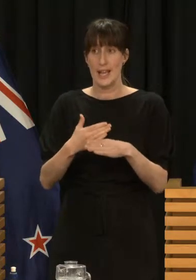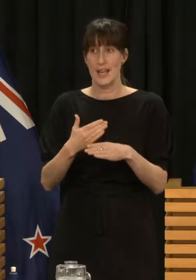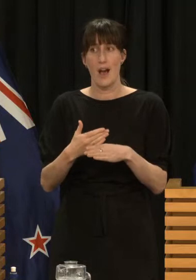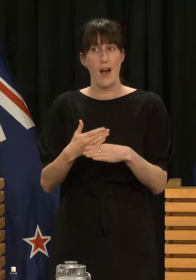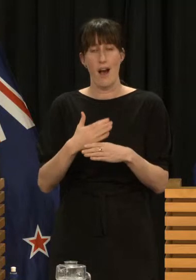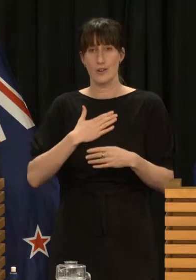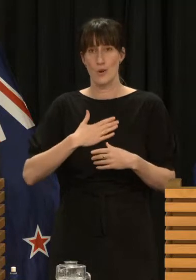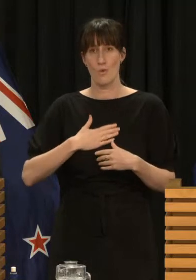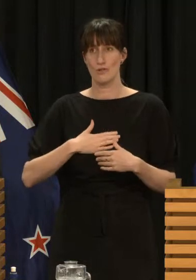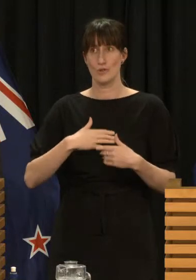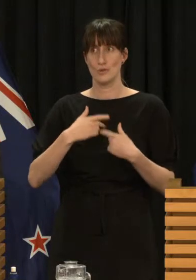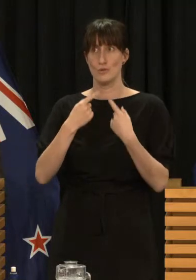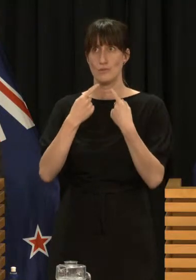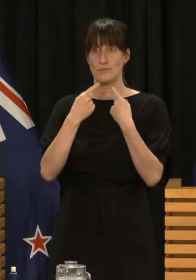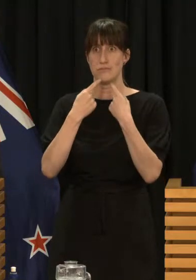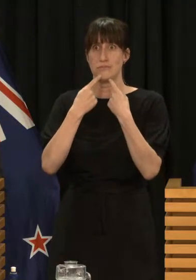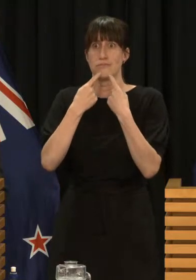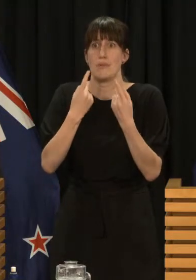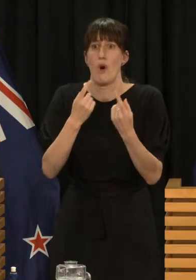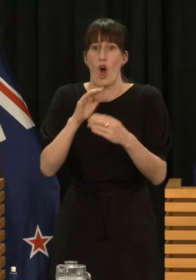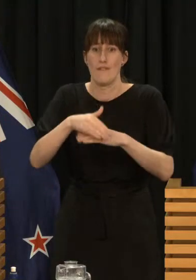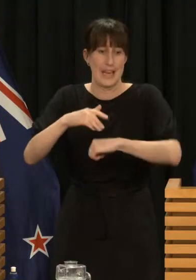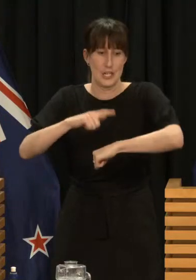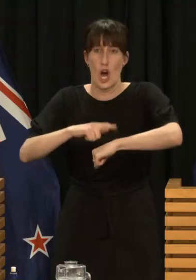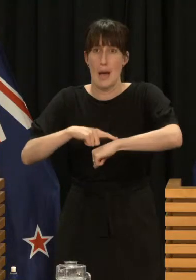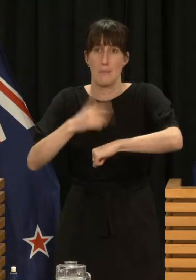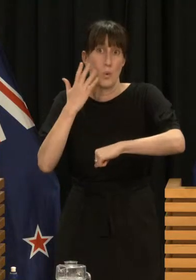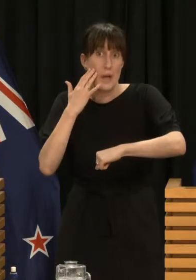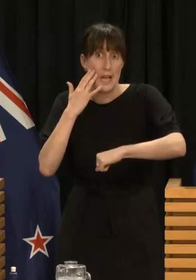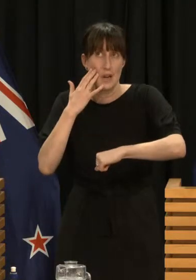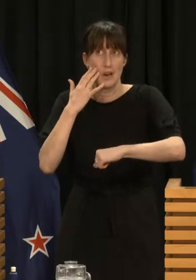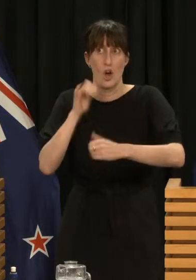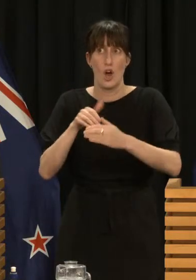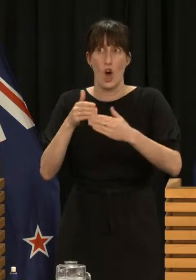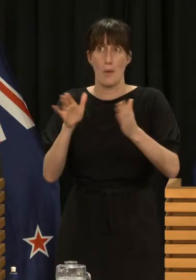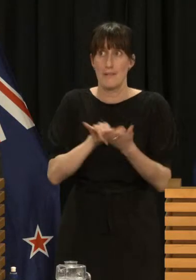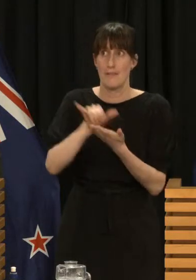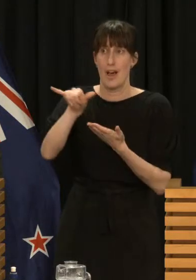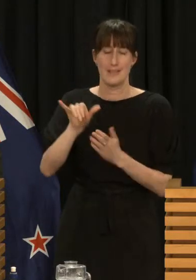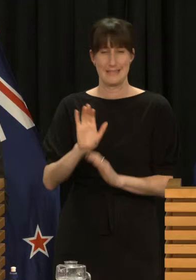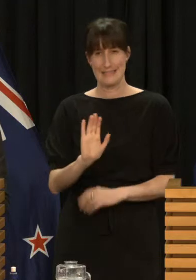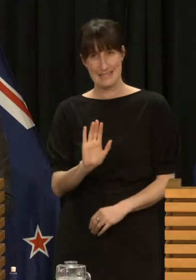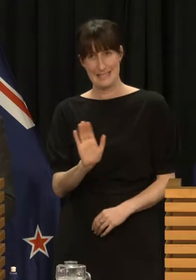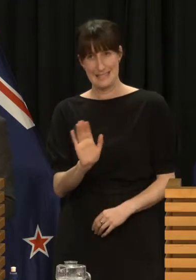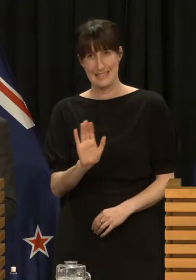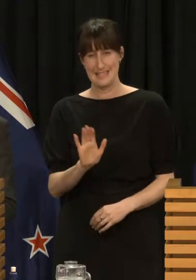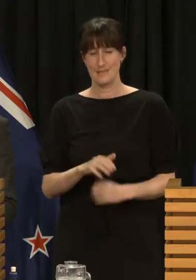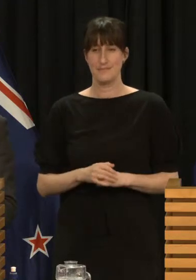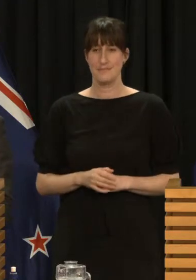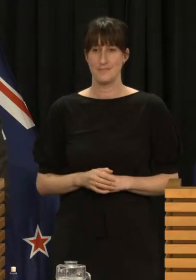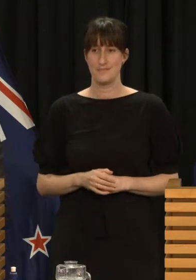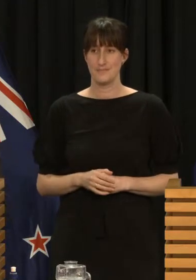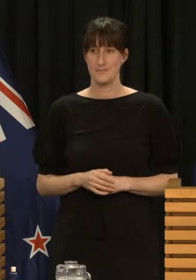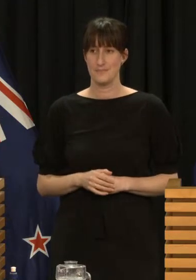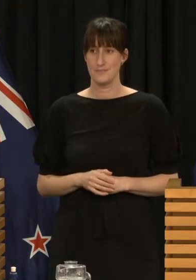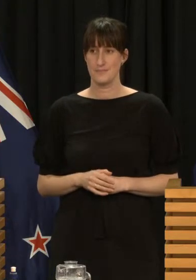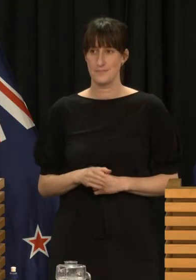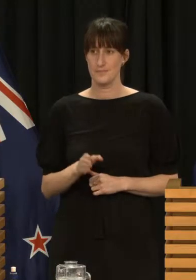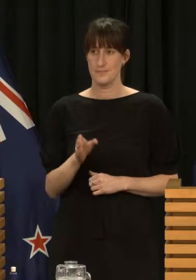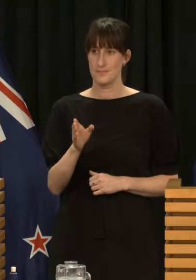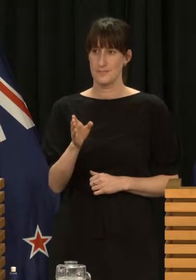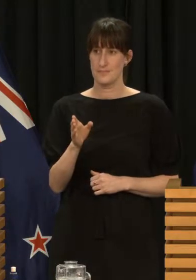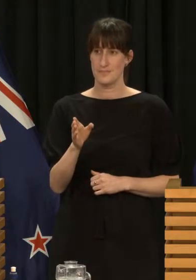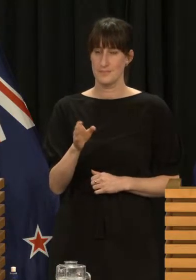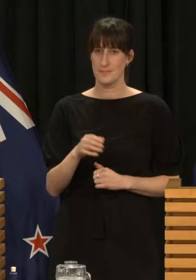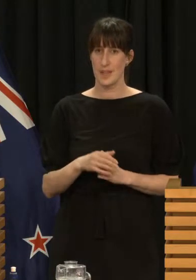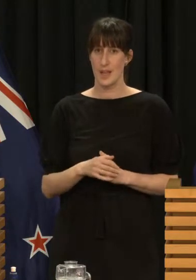these things to put specific timeframes, because sometimes it throws up other issues that you want to spend a little bit of time looking at first. Amelia, these people in the eye